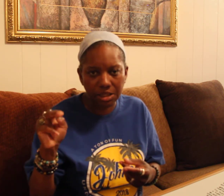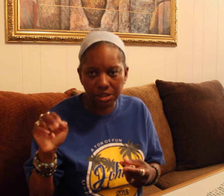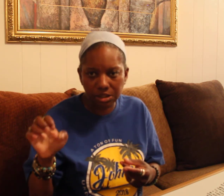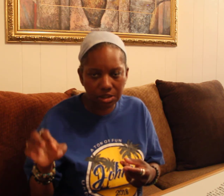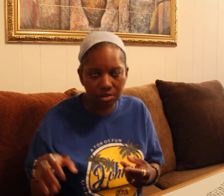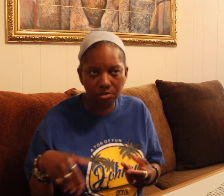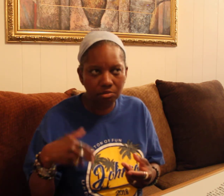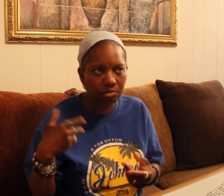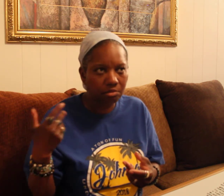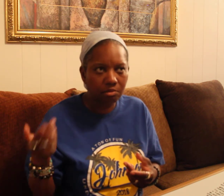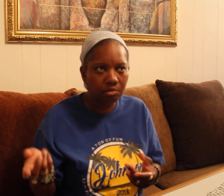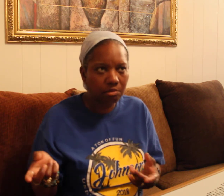incense,